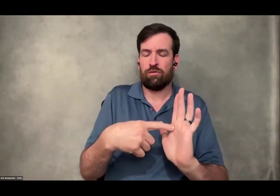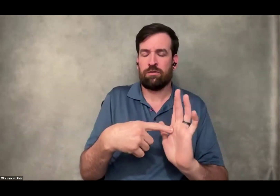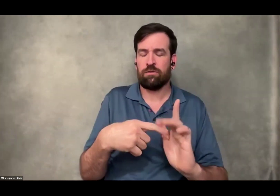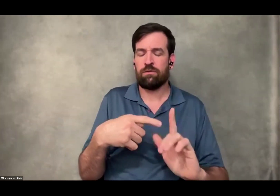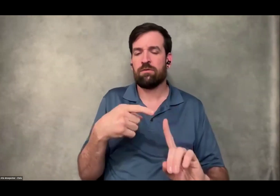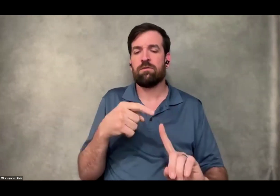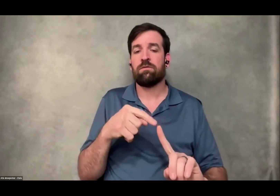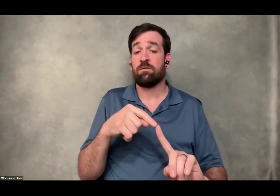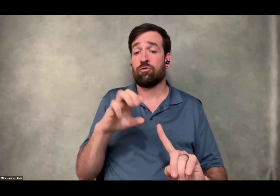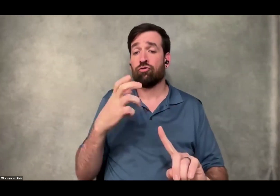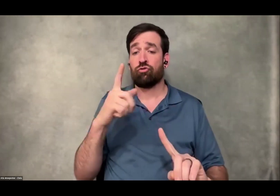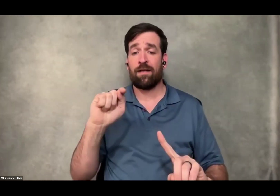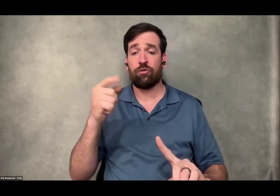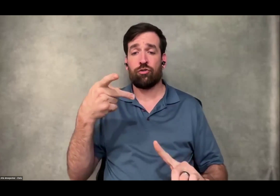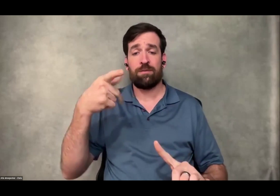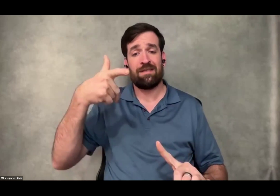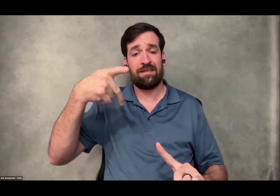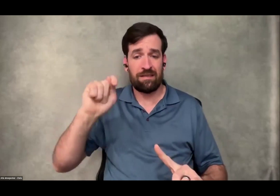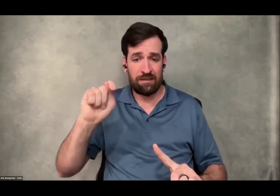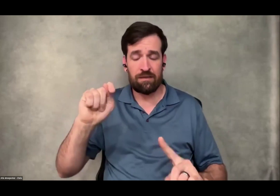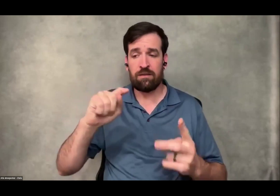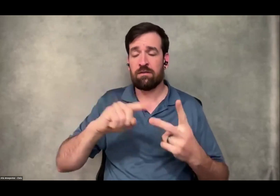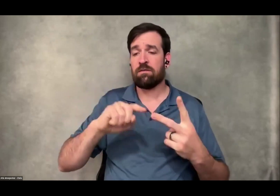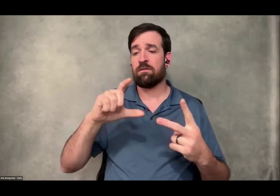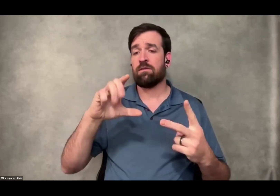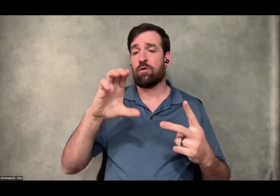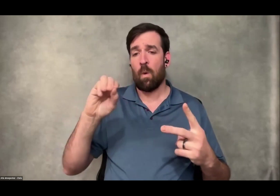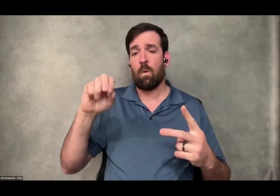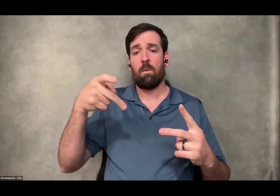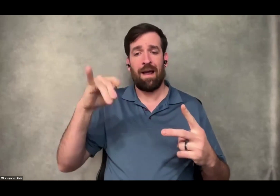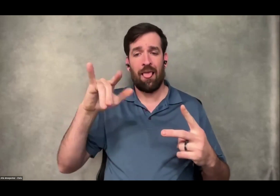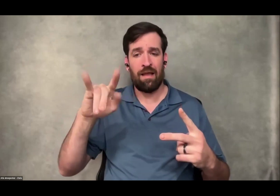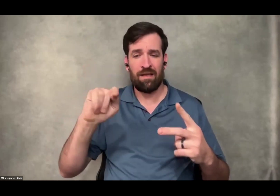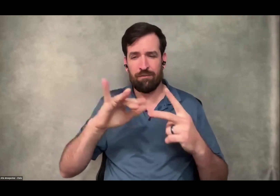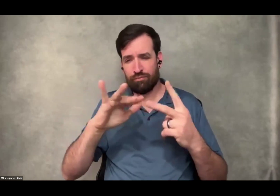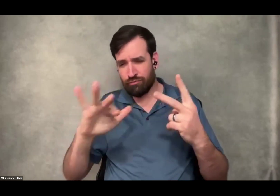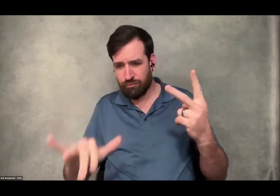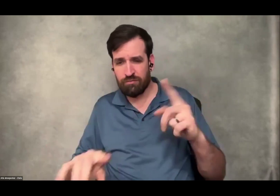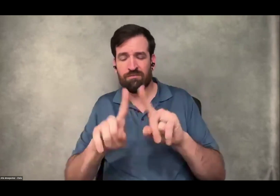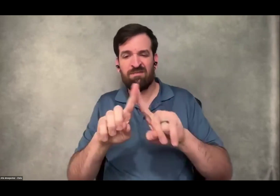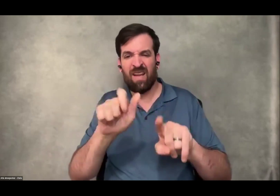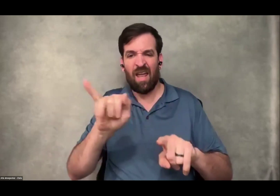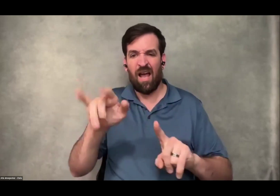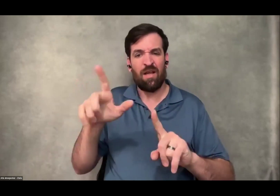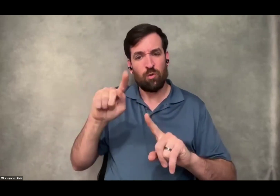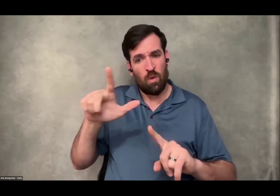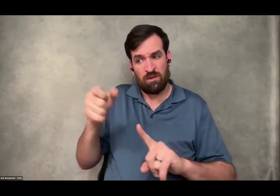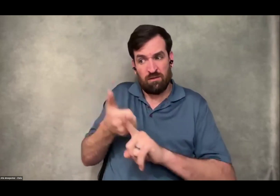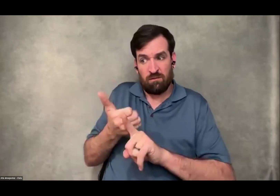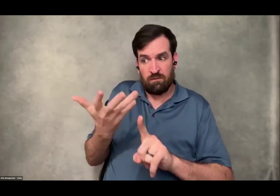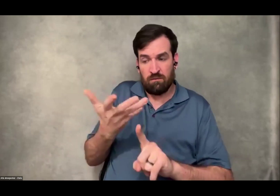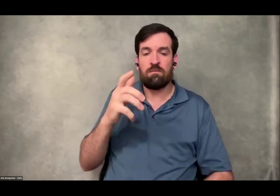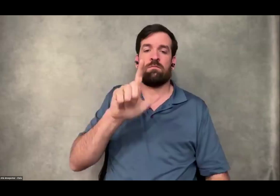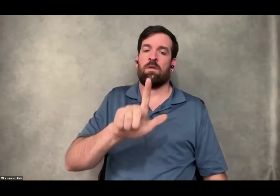what ChatGPT and Copilot and all of these AI tools, that's what they are. They